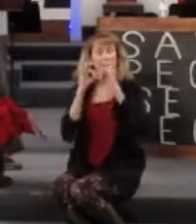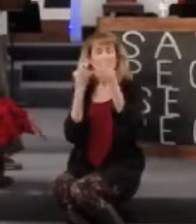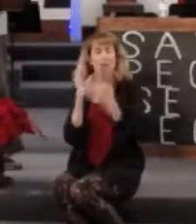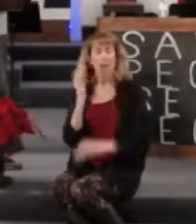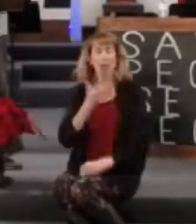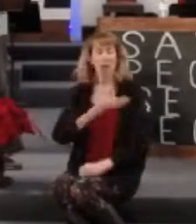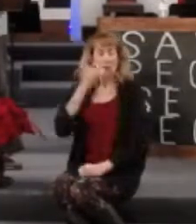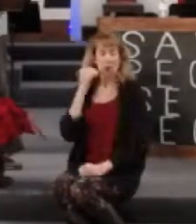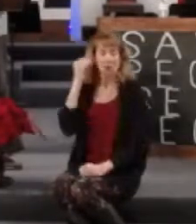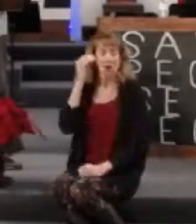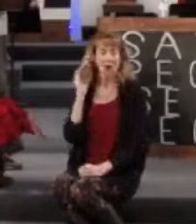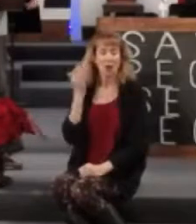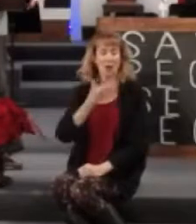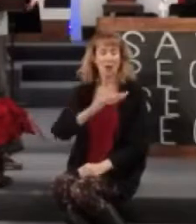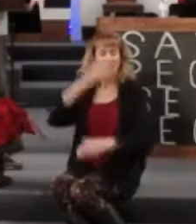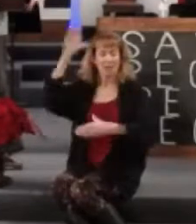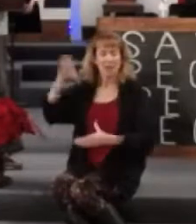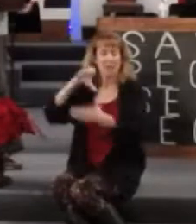Men,